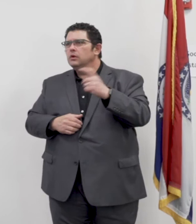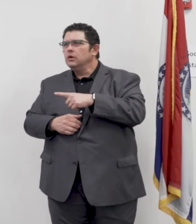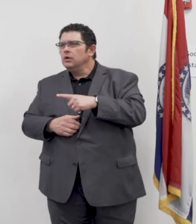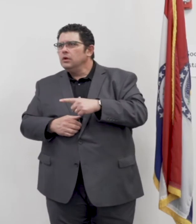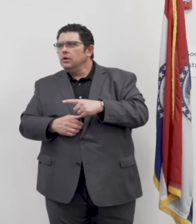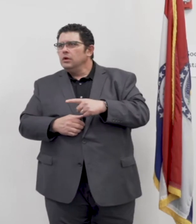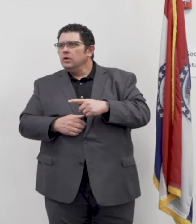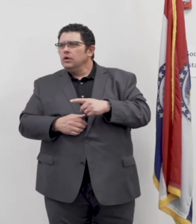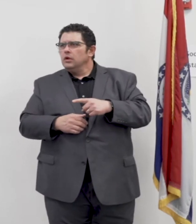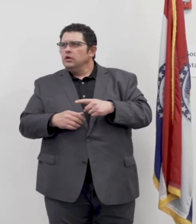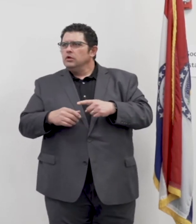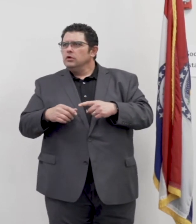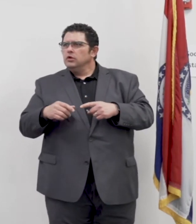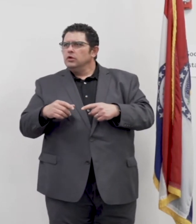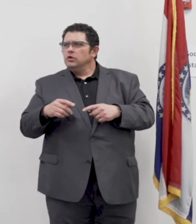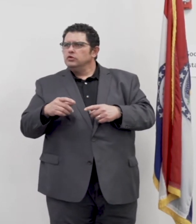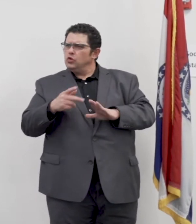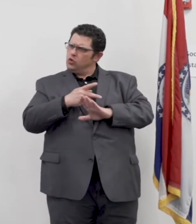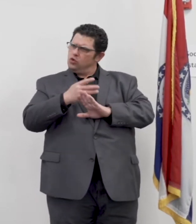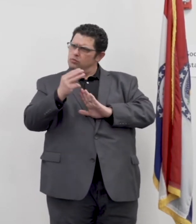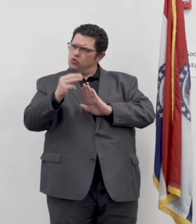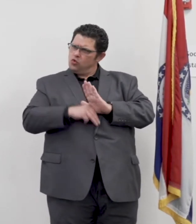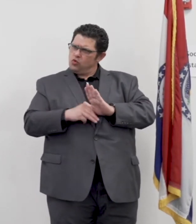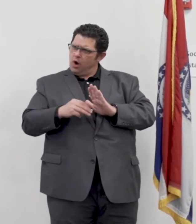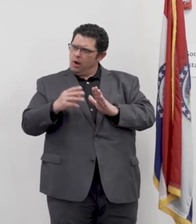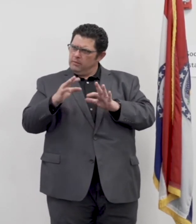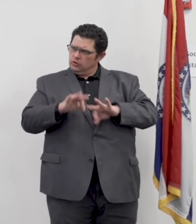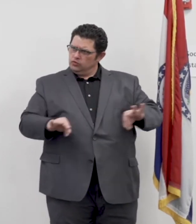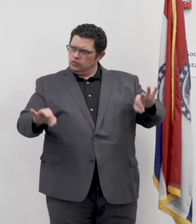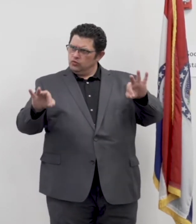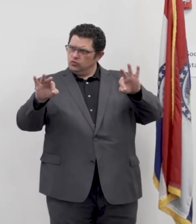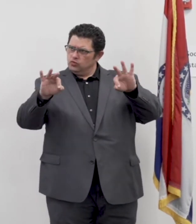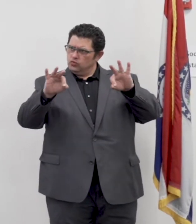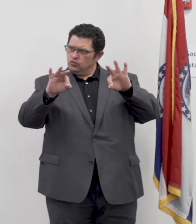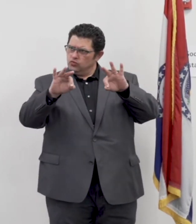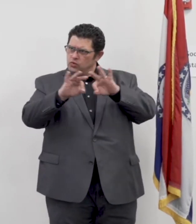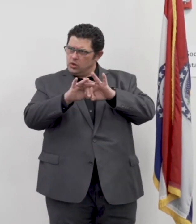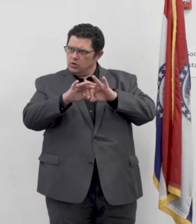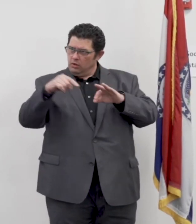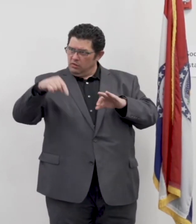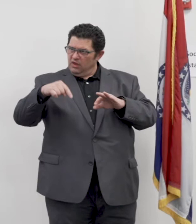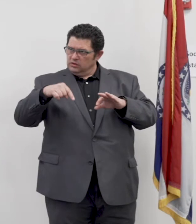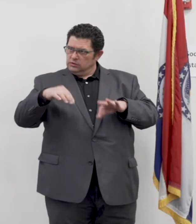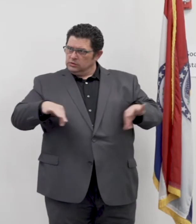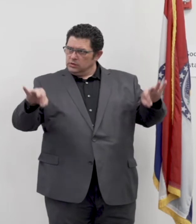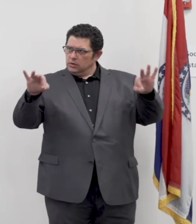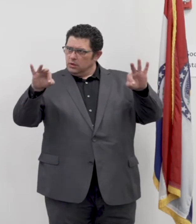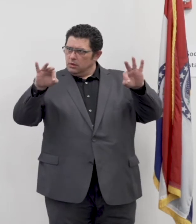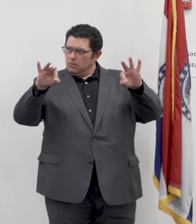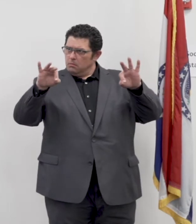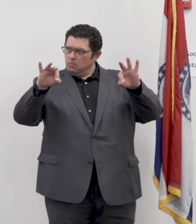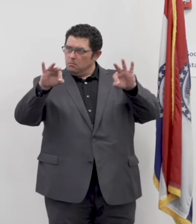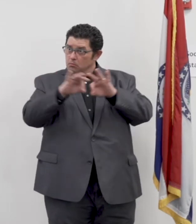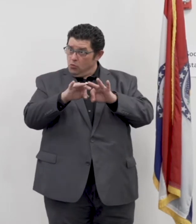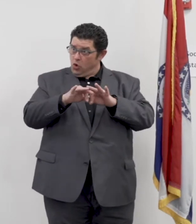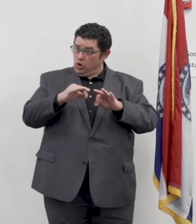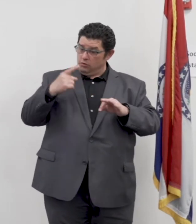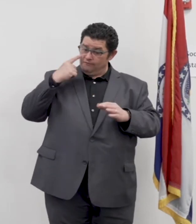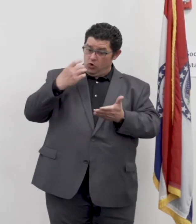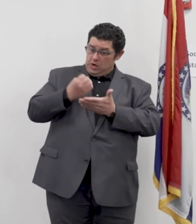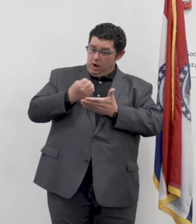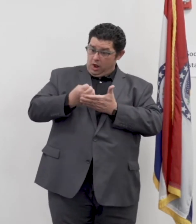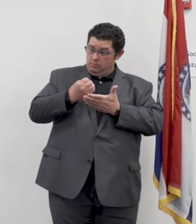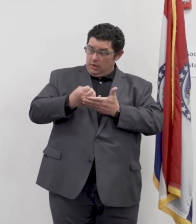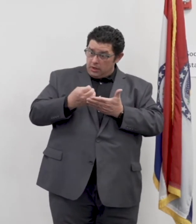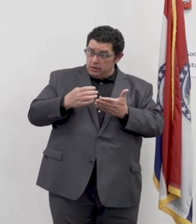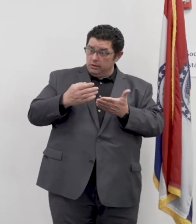what about this money in your mind or this program is so critical? Is this an important part of moving the economy forward when